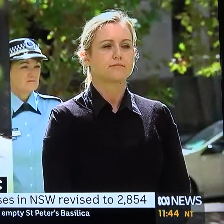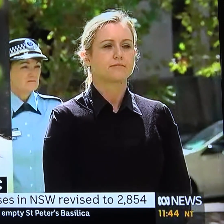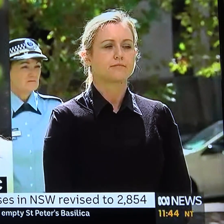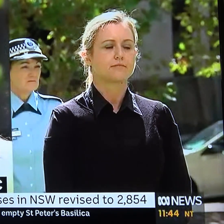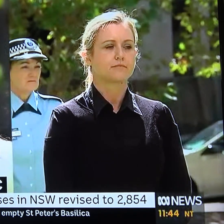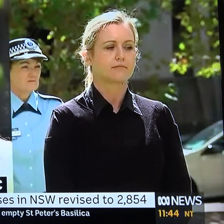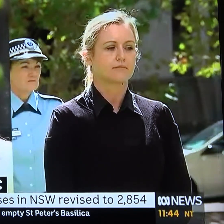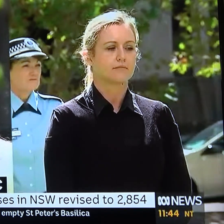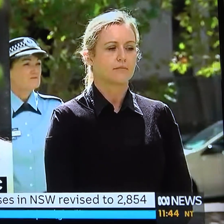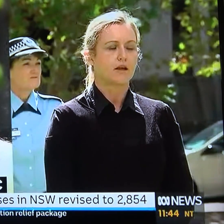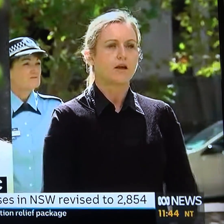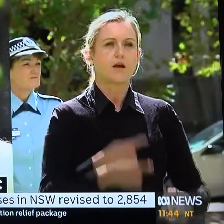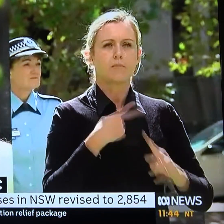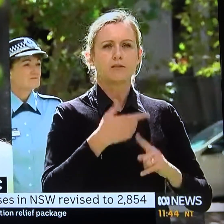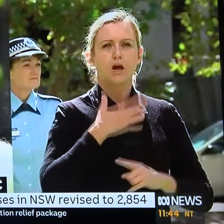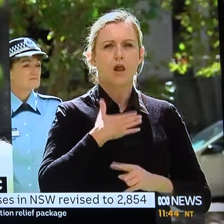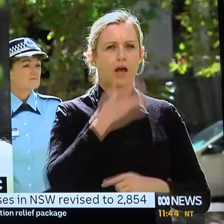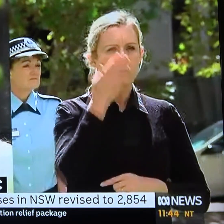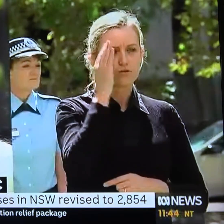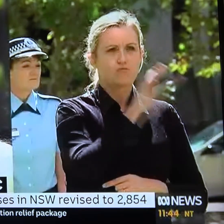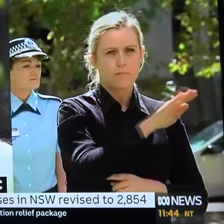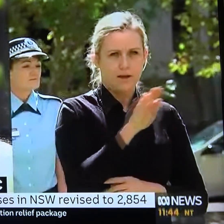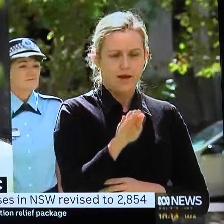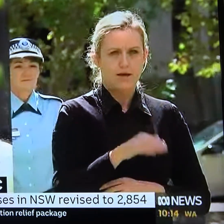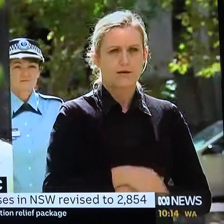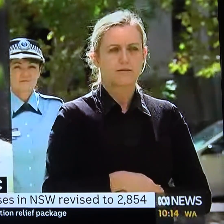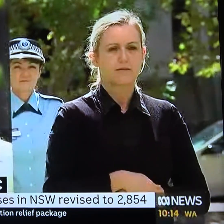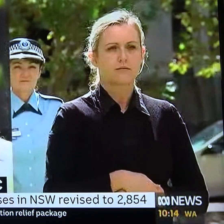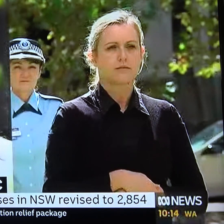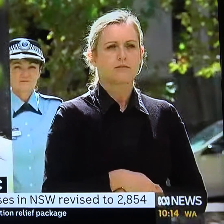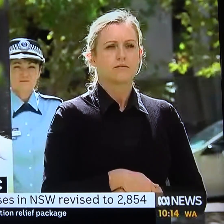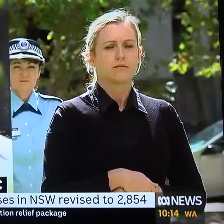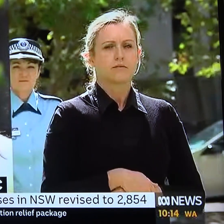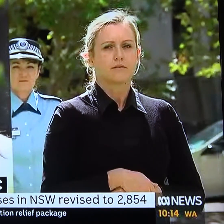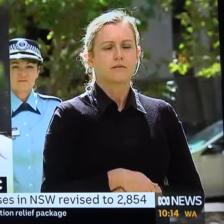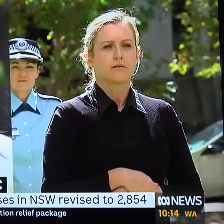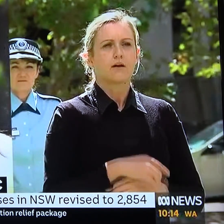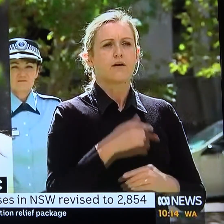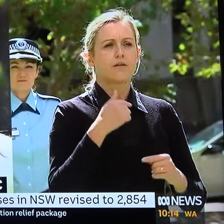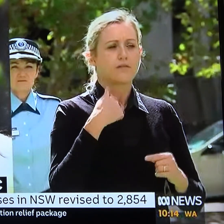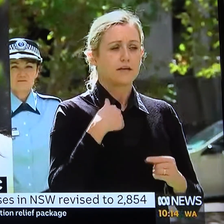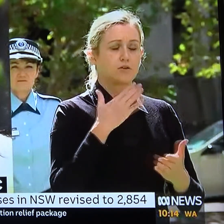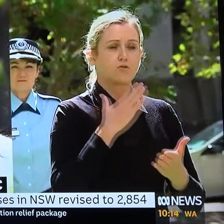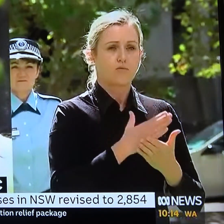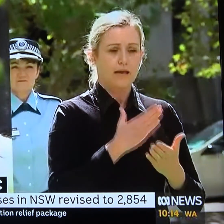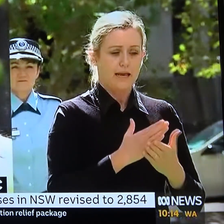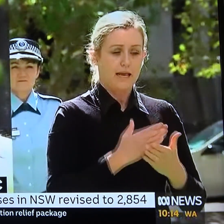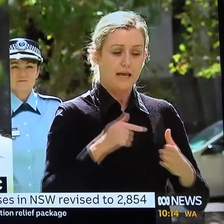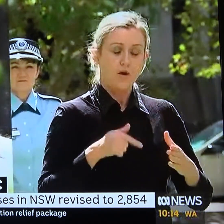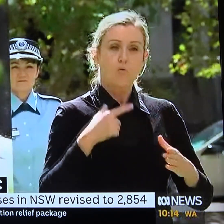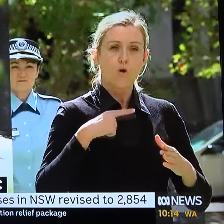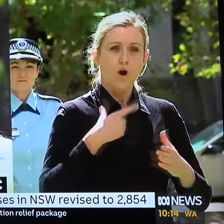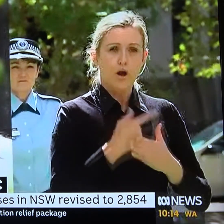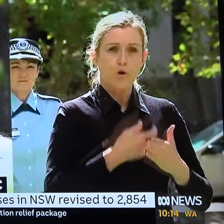low number of tests that were done yesterday. So a total of 840 tests when we had been doing around 3,000